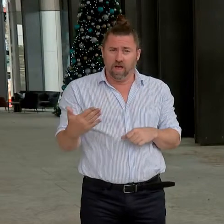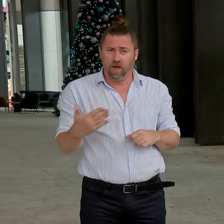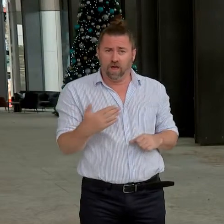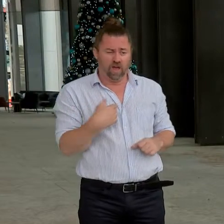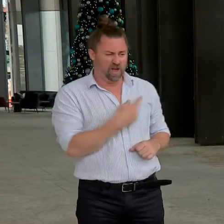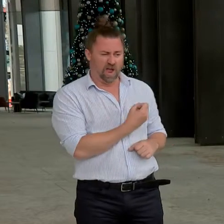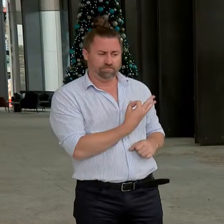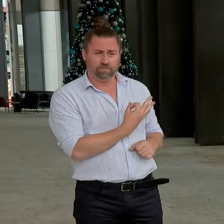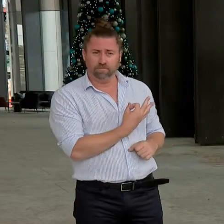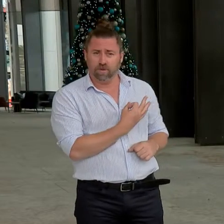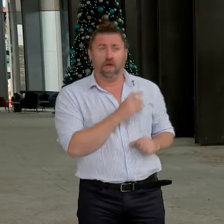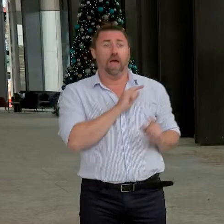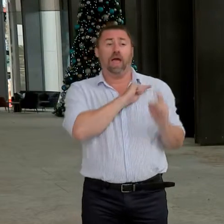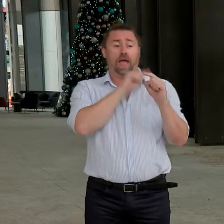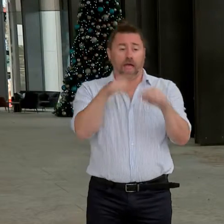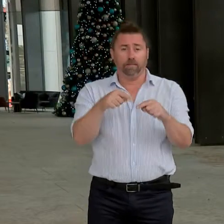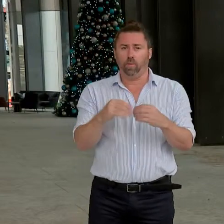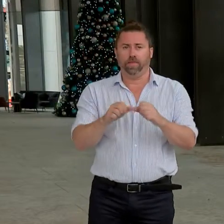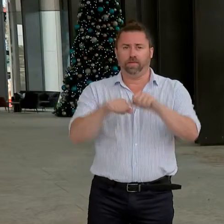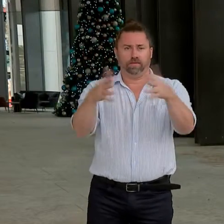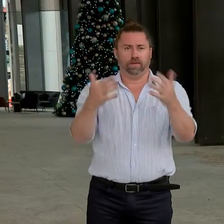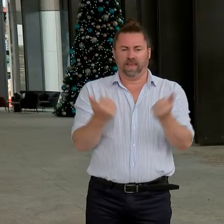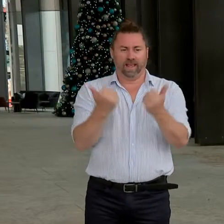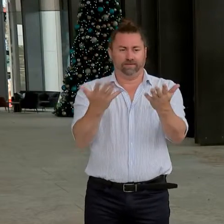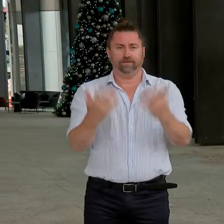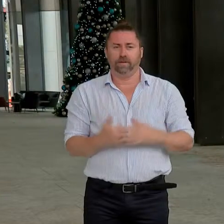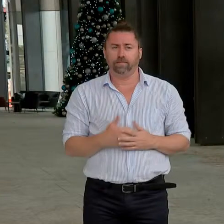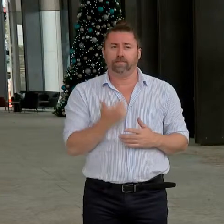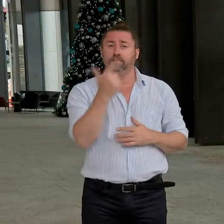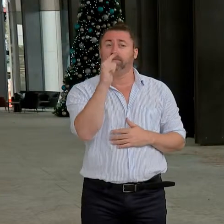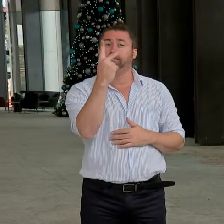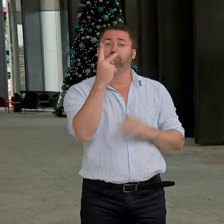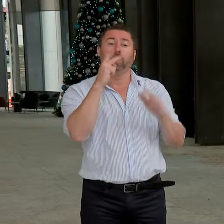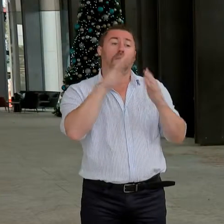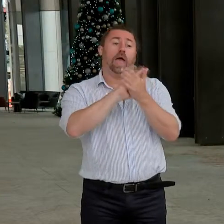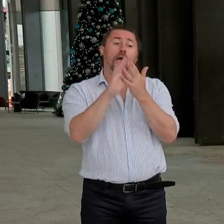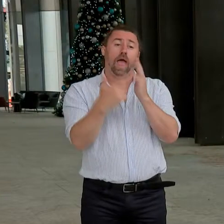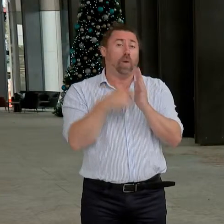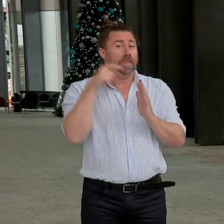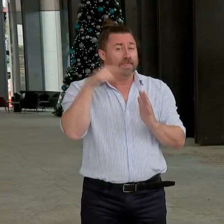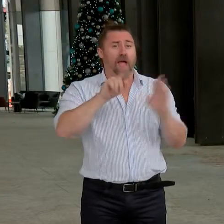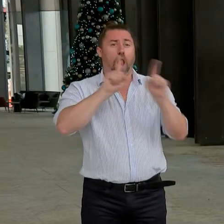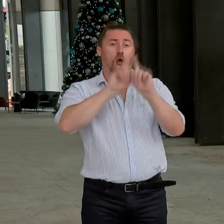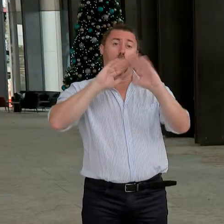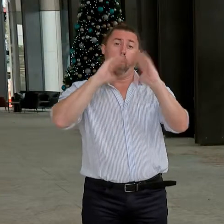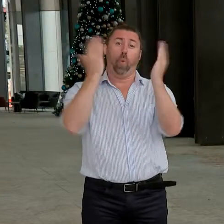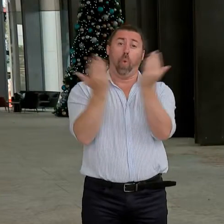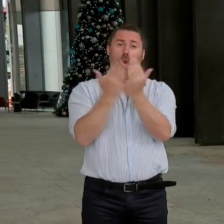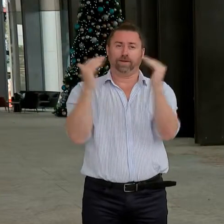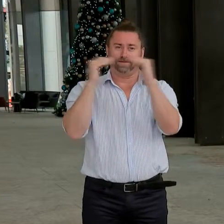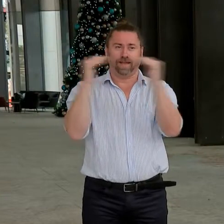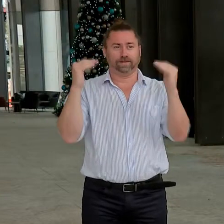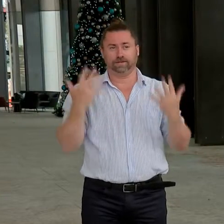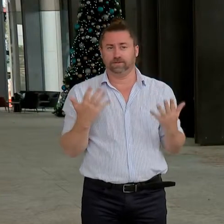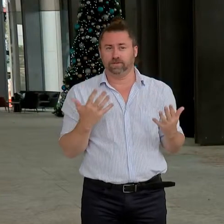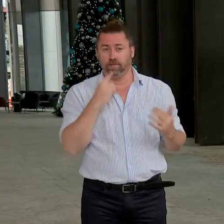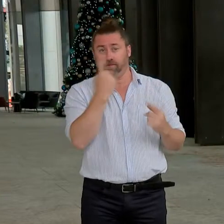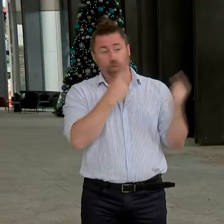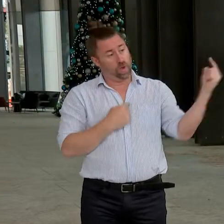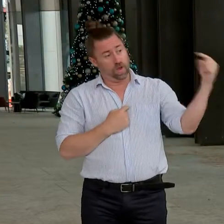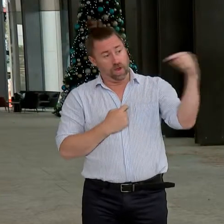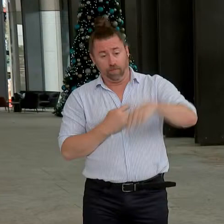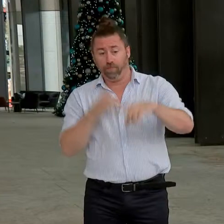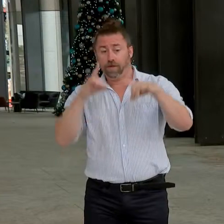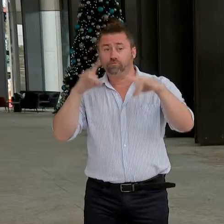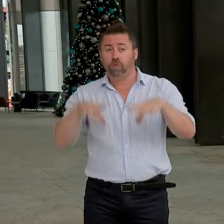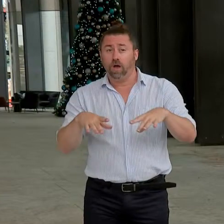that window. Now, we know the 72 hours is used internationally, so anyone arriving into Australia through our international borders